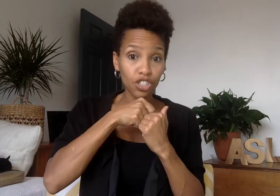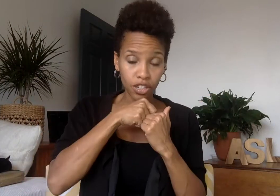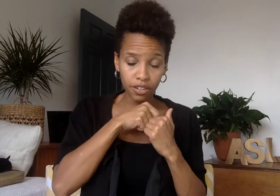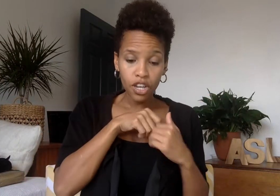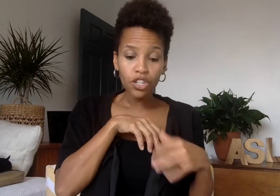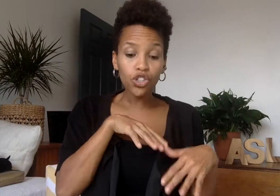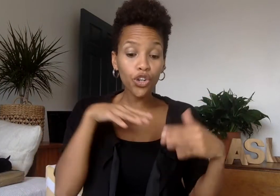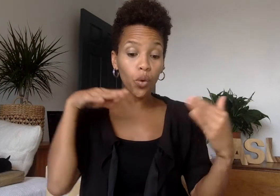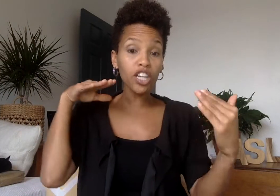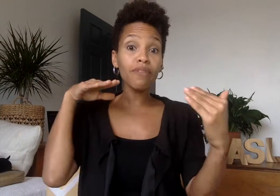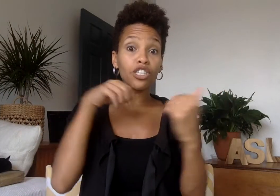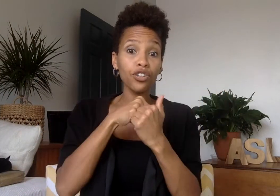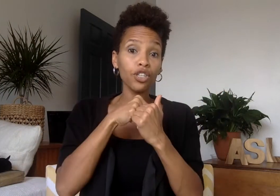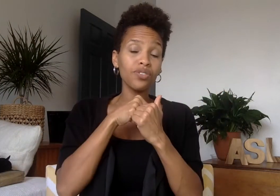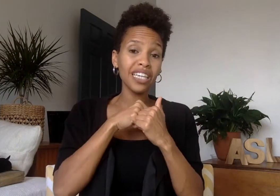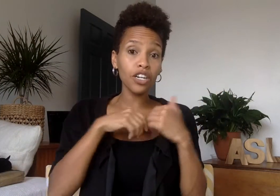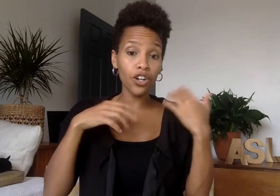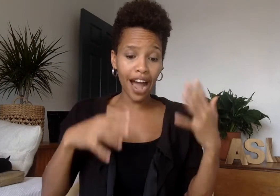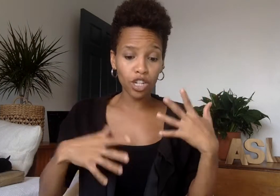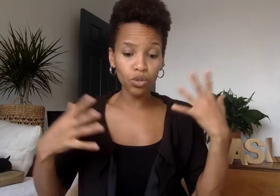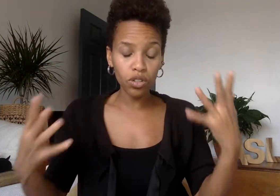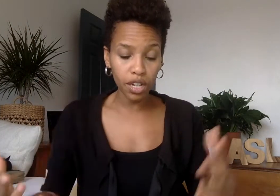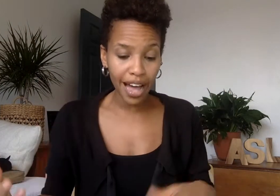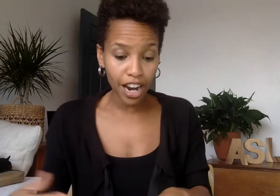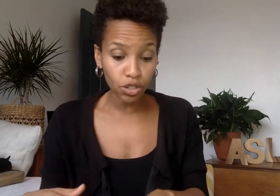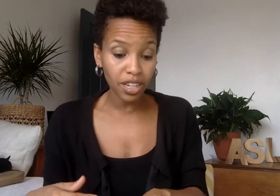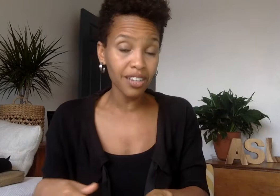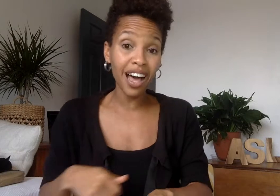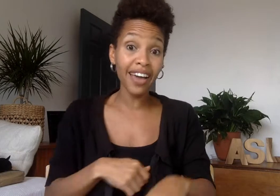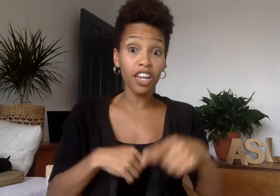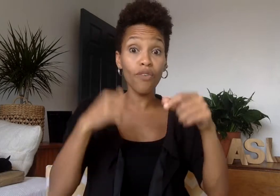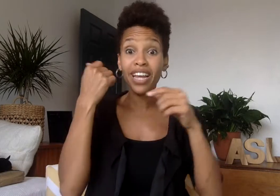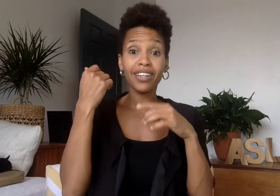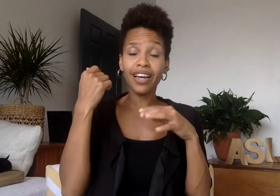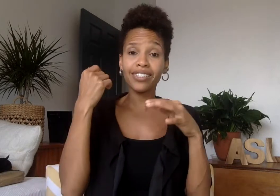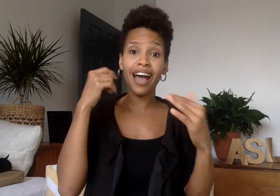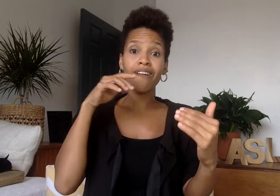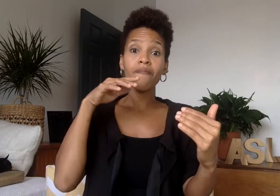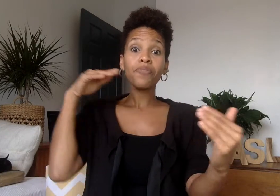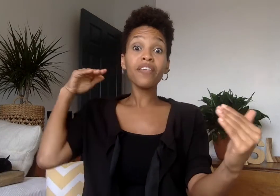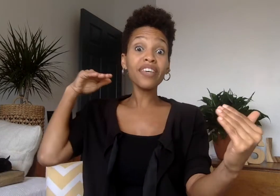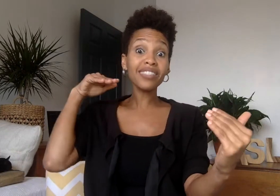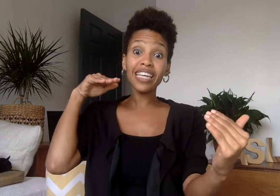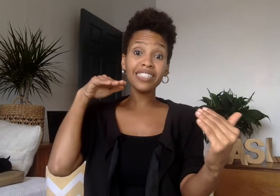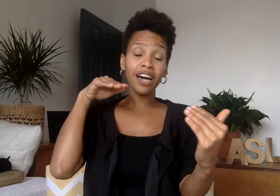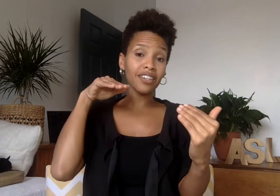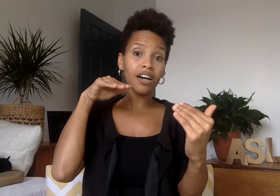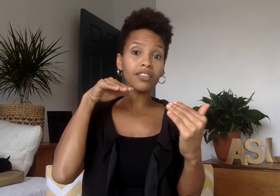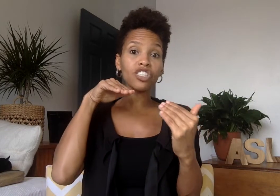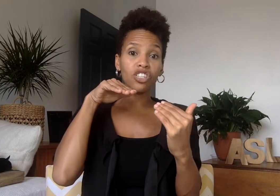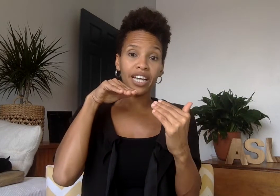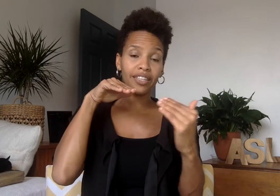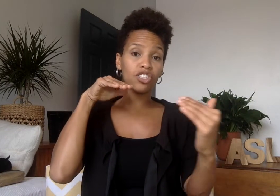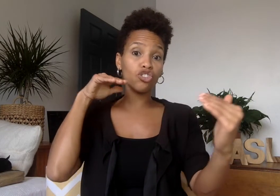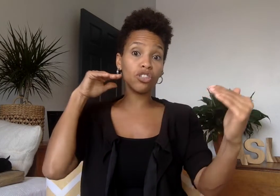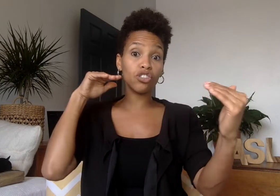collision. So you want to make sure that you see her actually collide and recognize that this is not the collision yet. This is just the